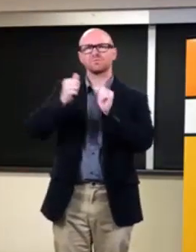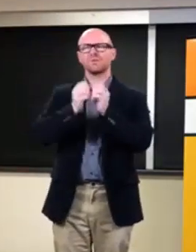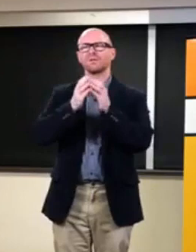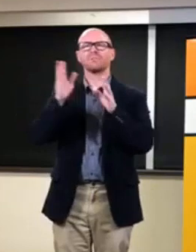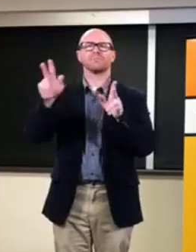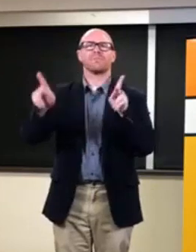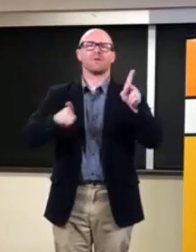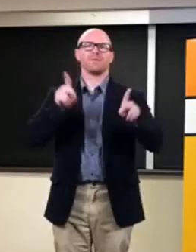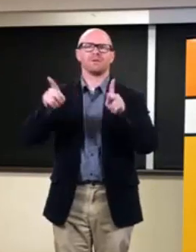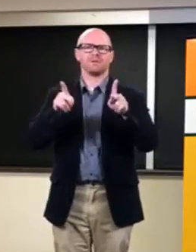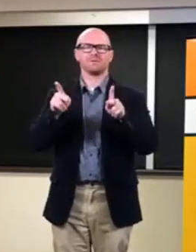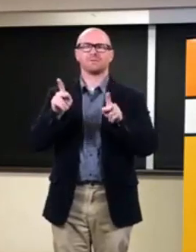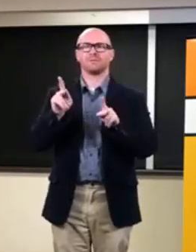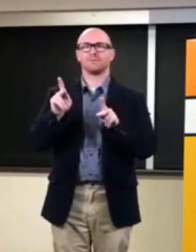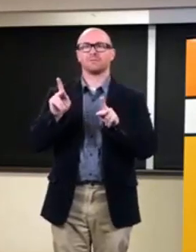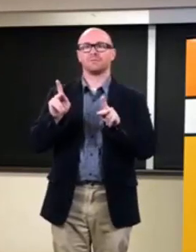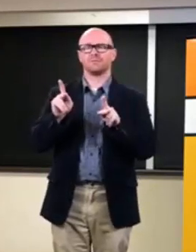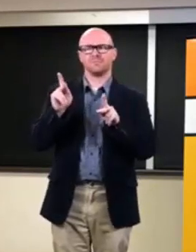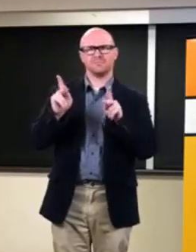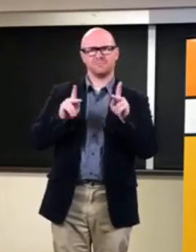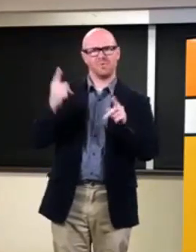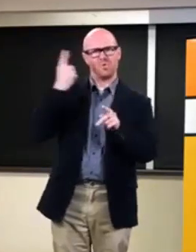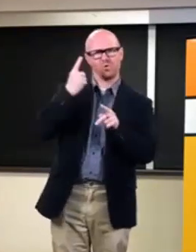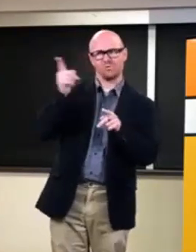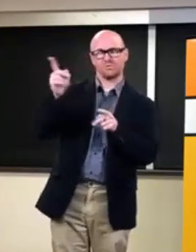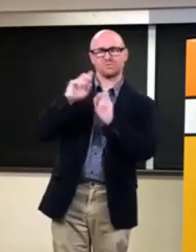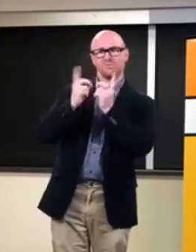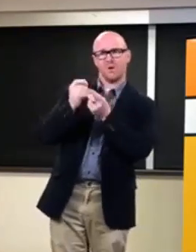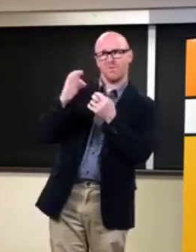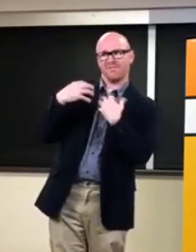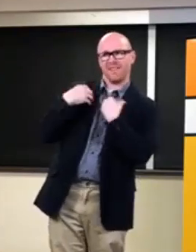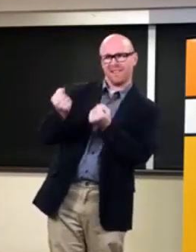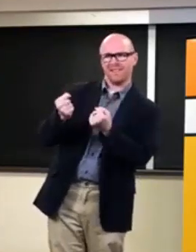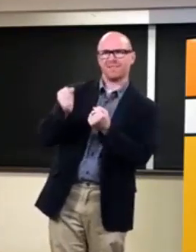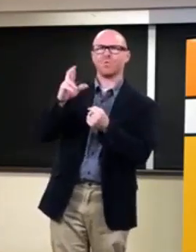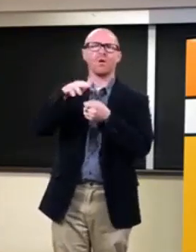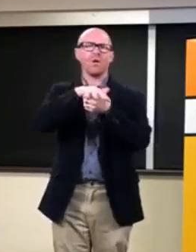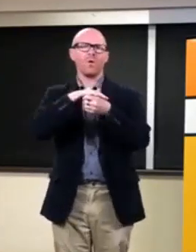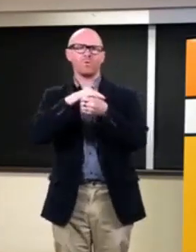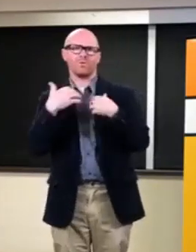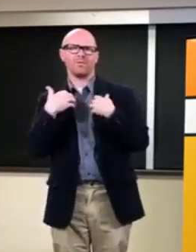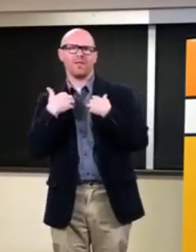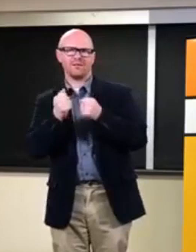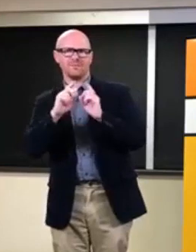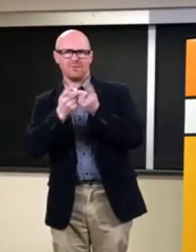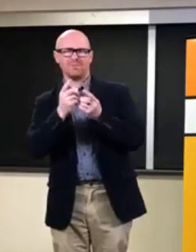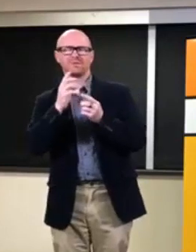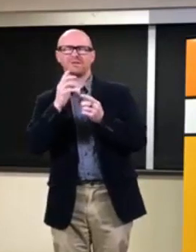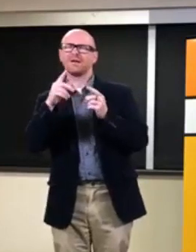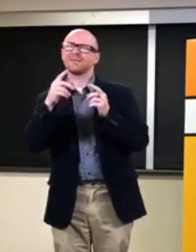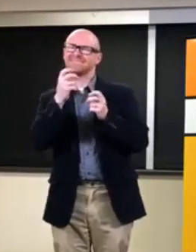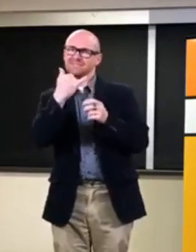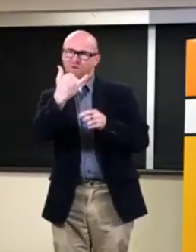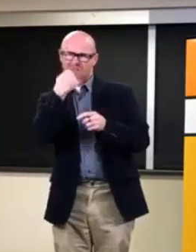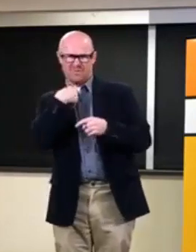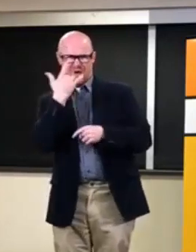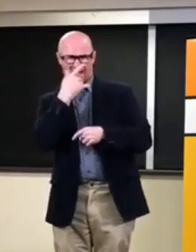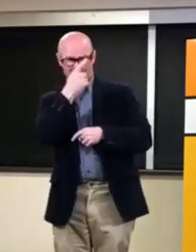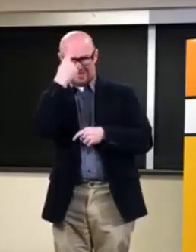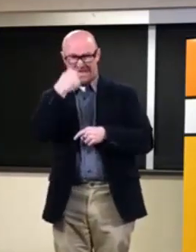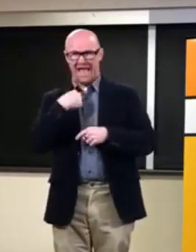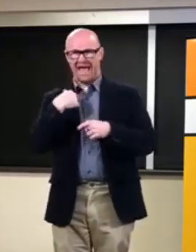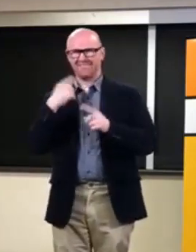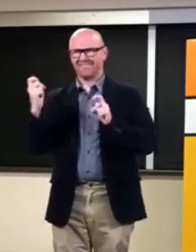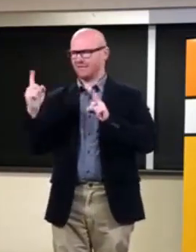phone call, not knowing if it is truly the Utah Department of Health or their local health department calling about an exposure they may have had. So can you just clarify to somebody